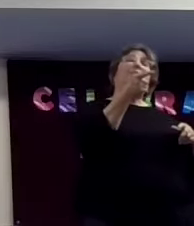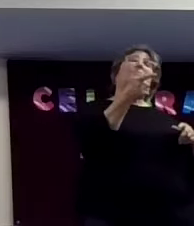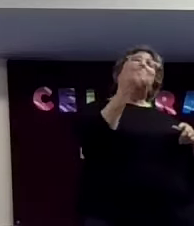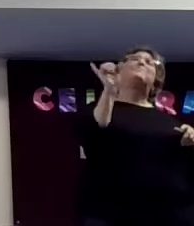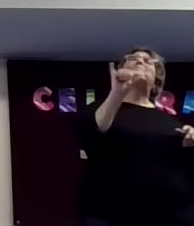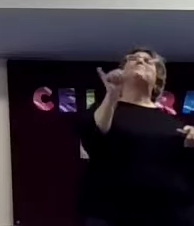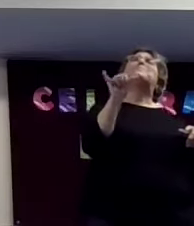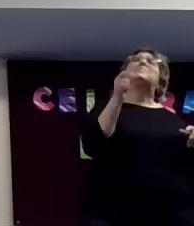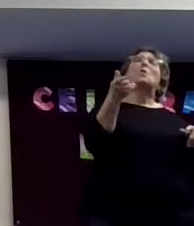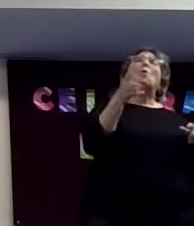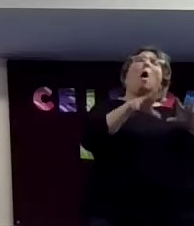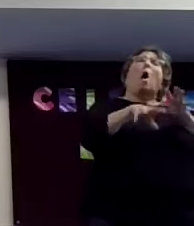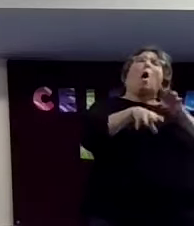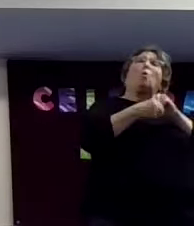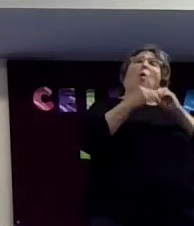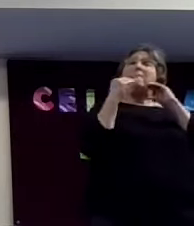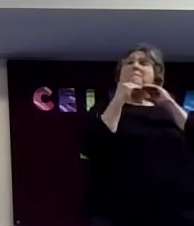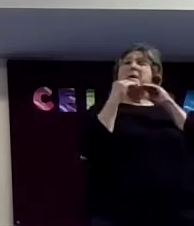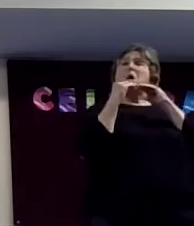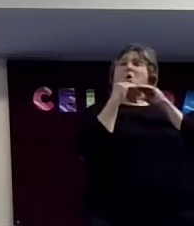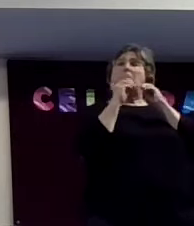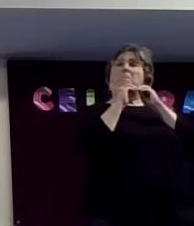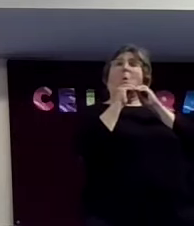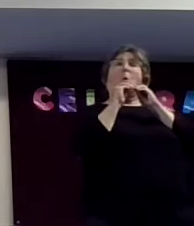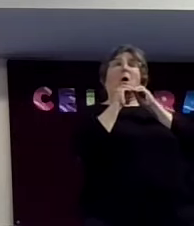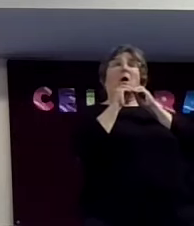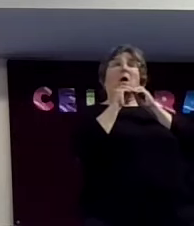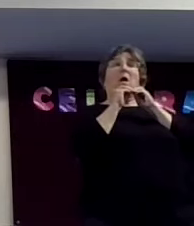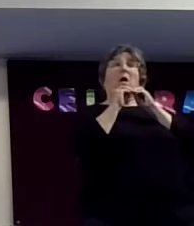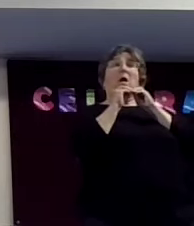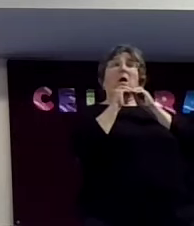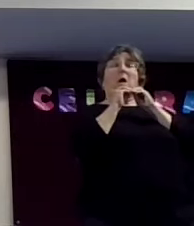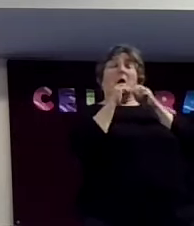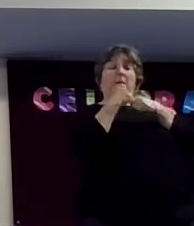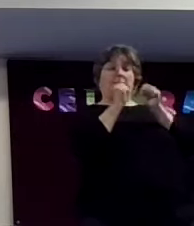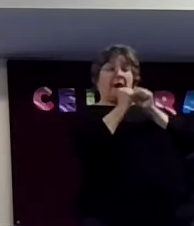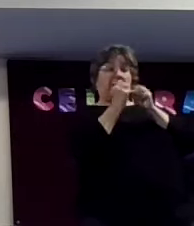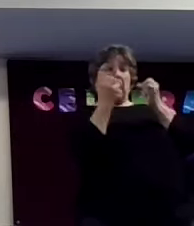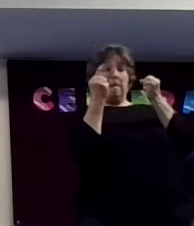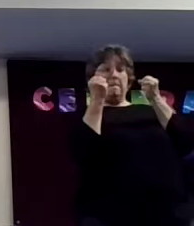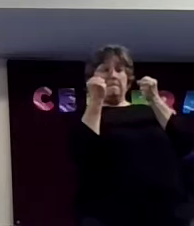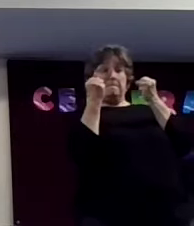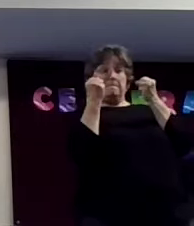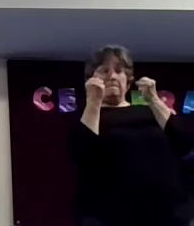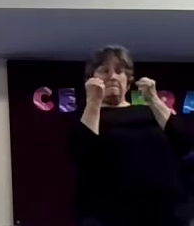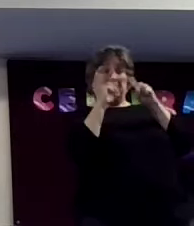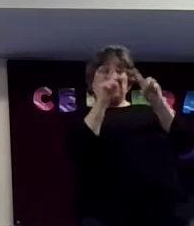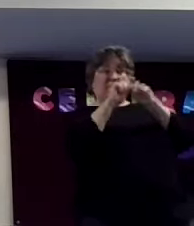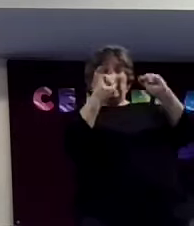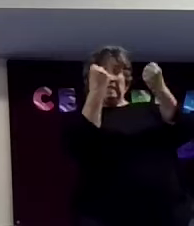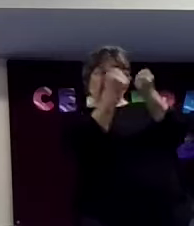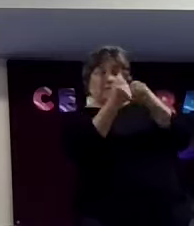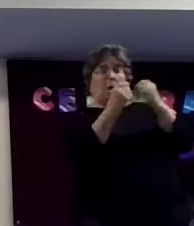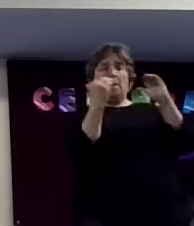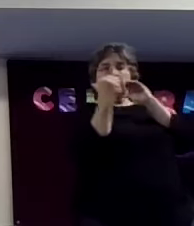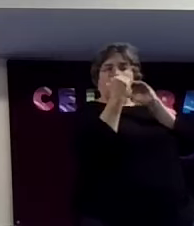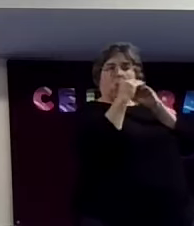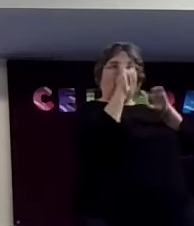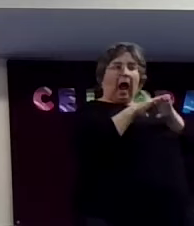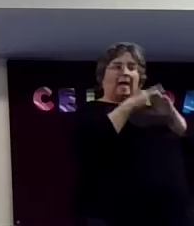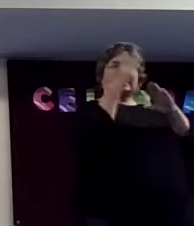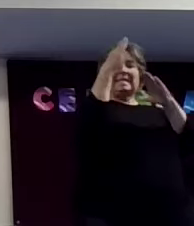like, well, we would include peers more, so when they create these multidisciplinary teams, I want peers to be